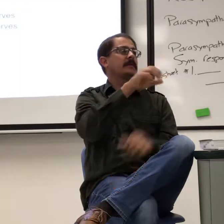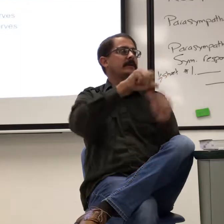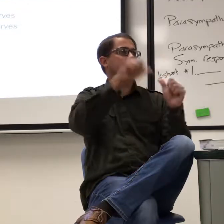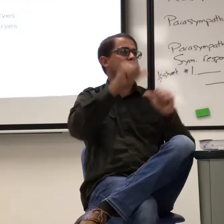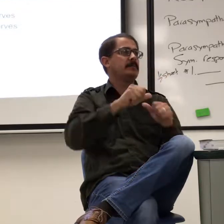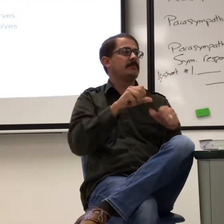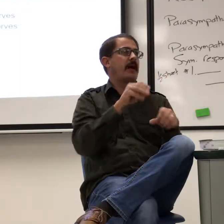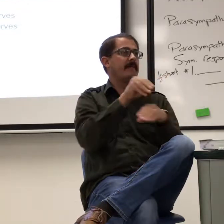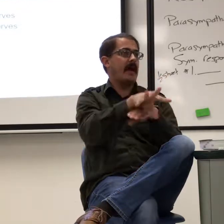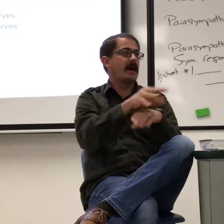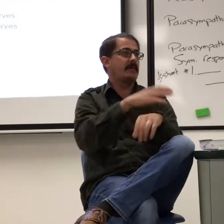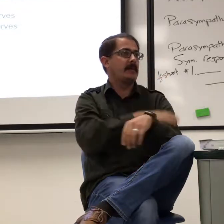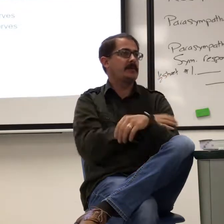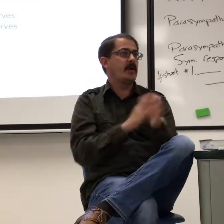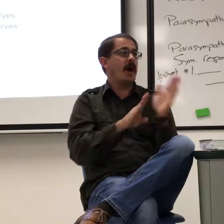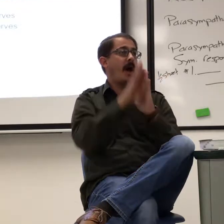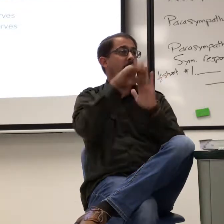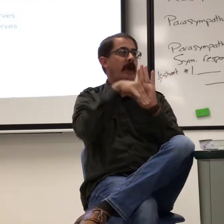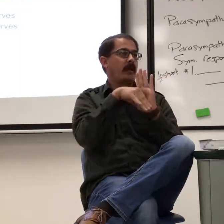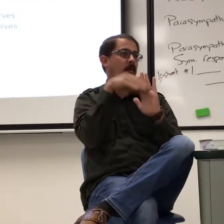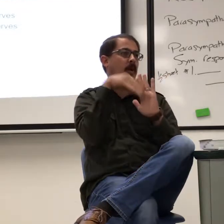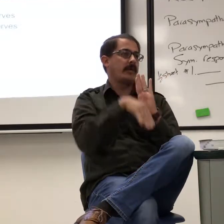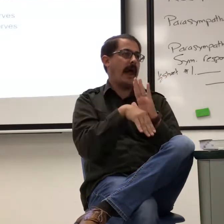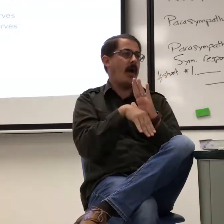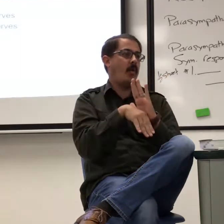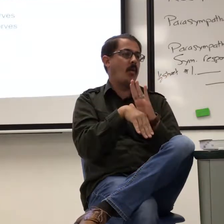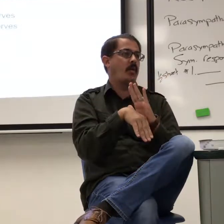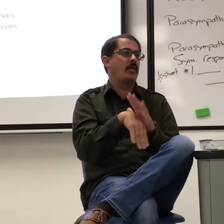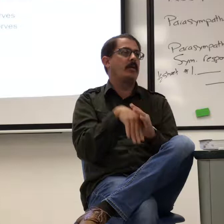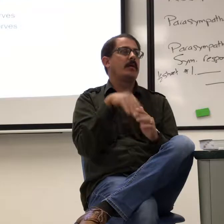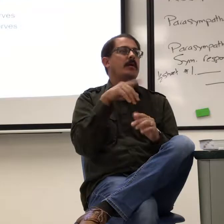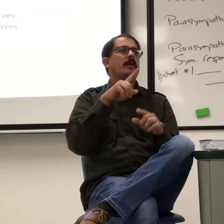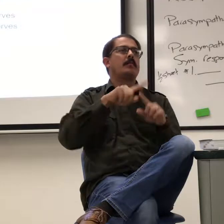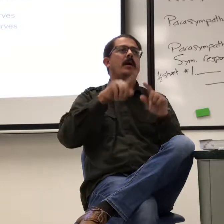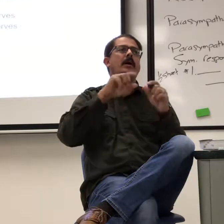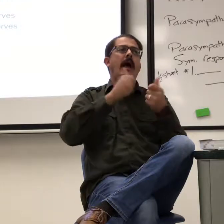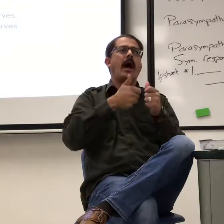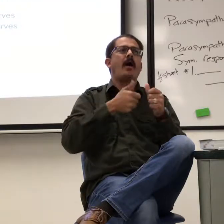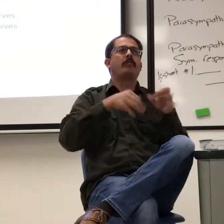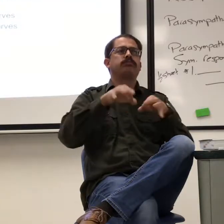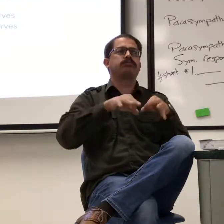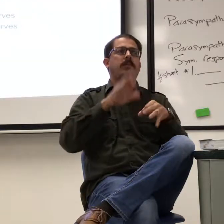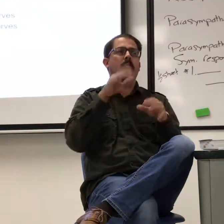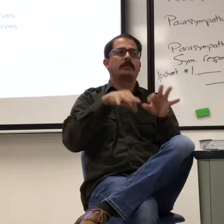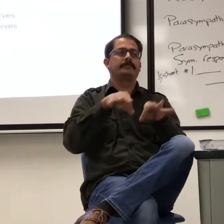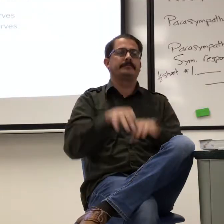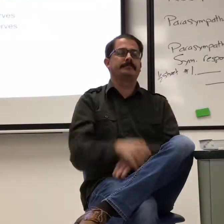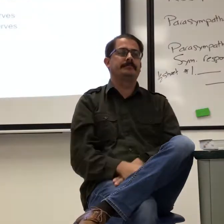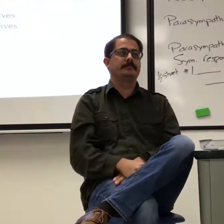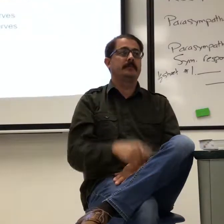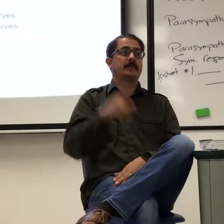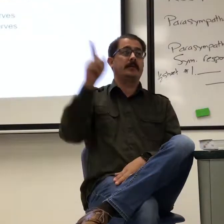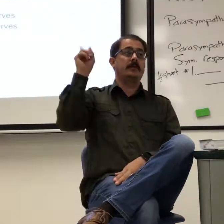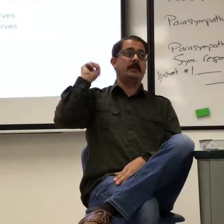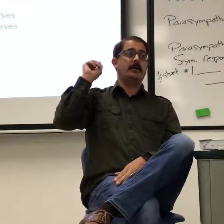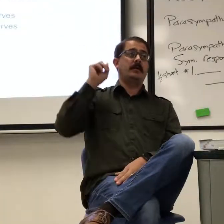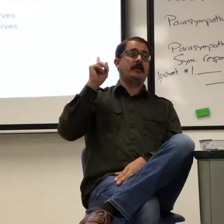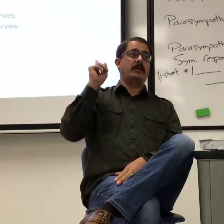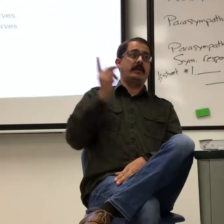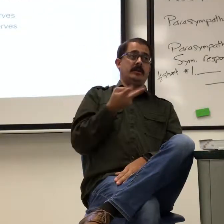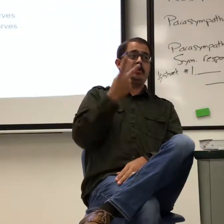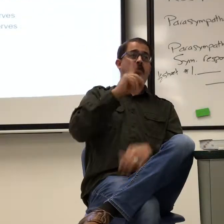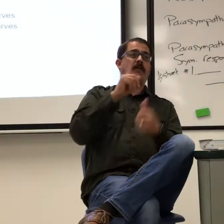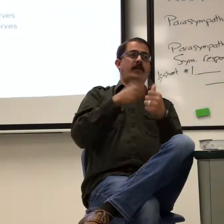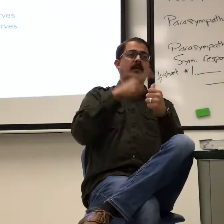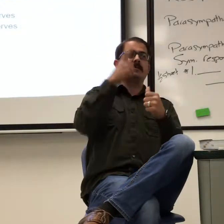down? Down. We'll go down. Ultimately, that's it. But this is the physiology to get there. Okay. I put these two first because